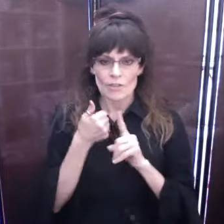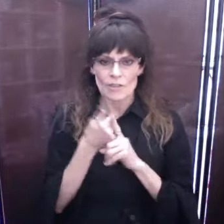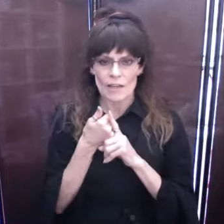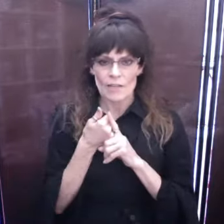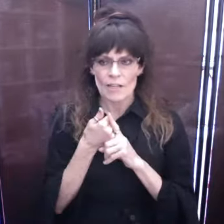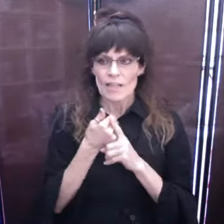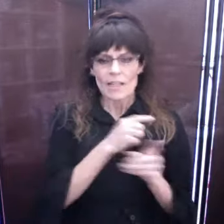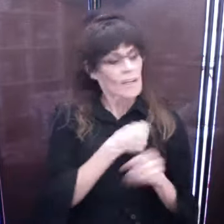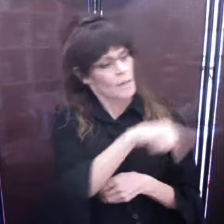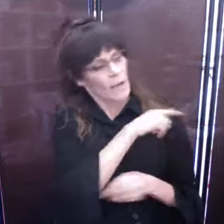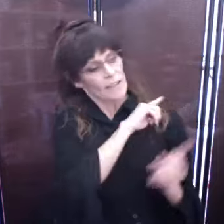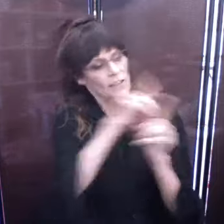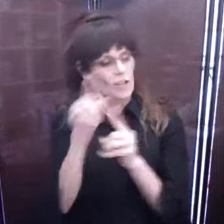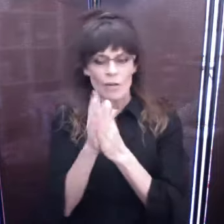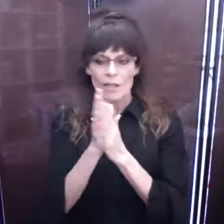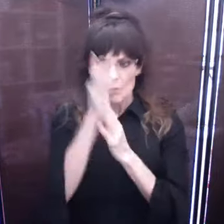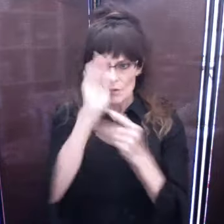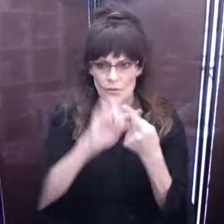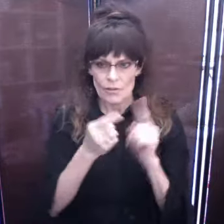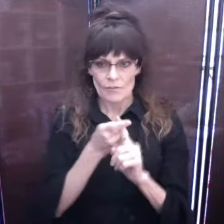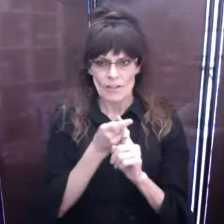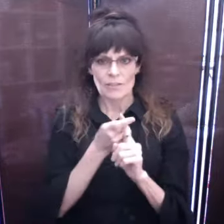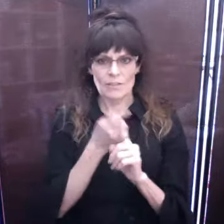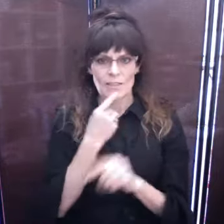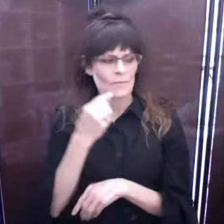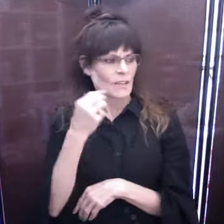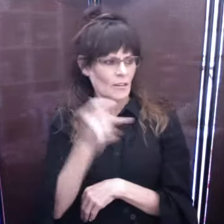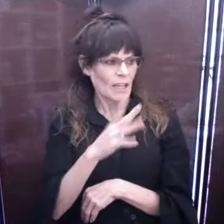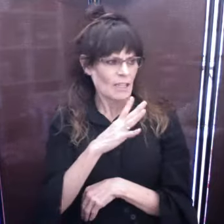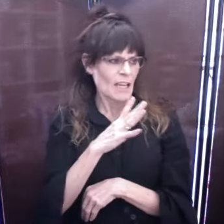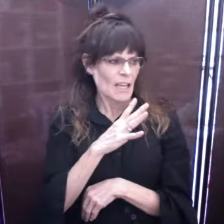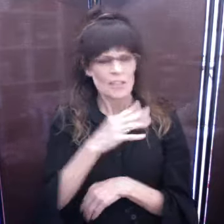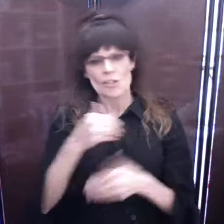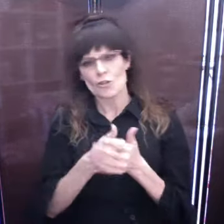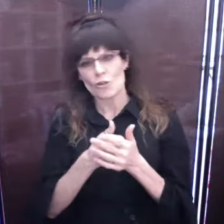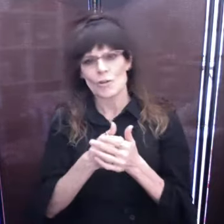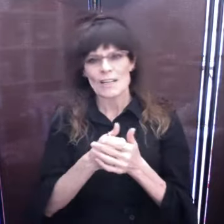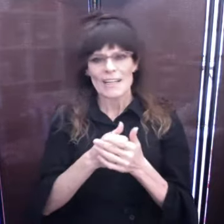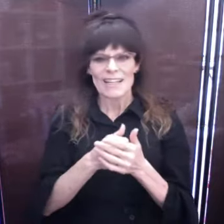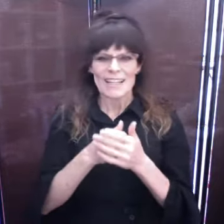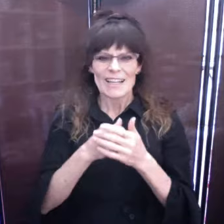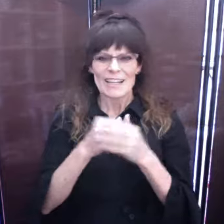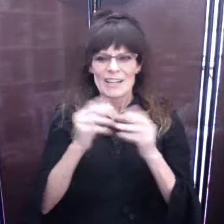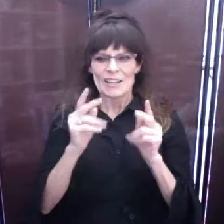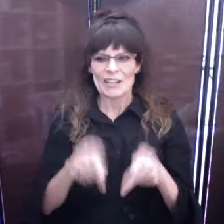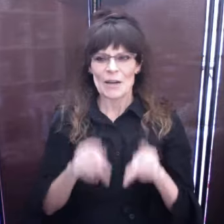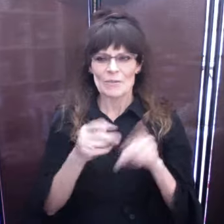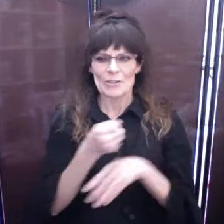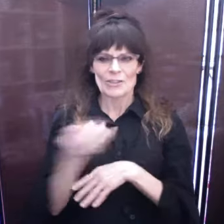go pray for your friend every Monday? So we're, like I said, doing the usual newcomer stuff, raising the dead and stuff like that at 2 month sobriety. And I